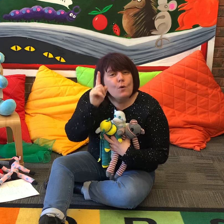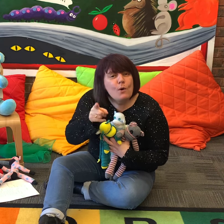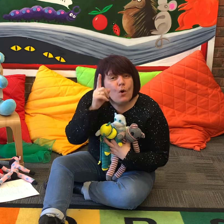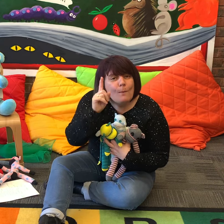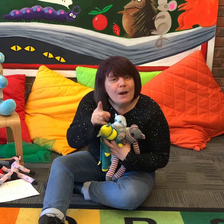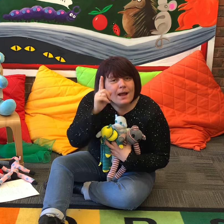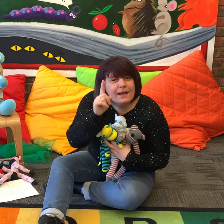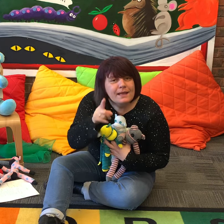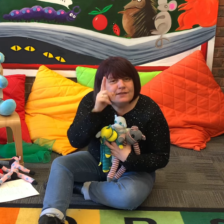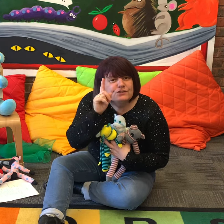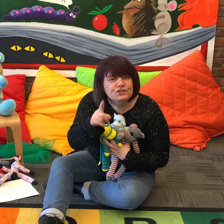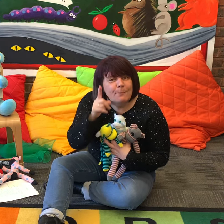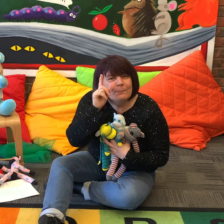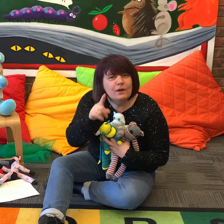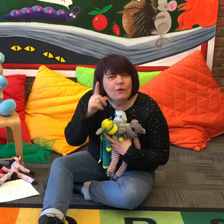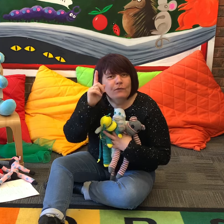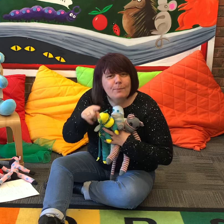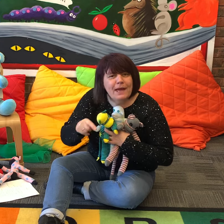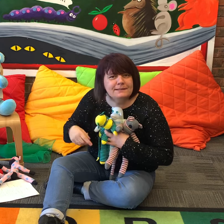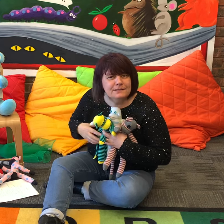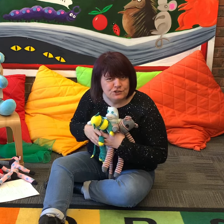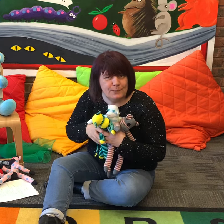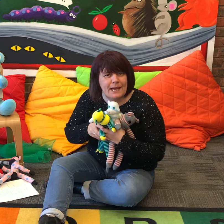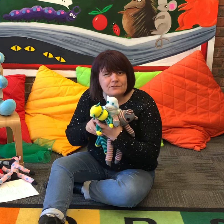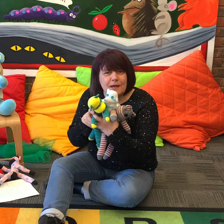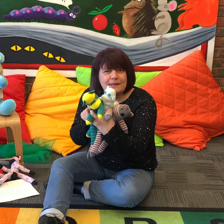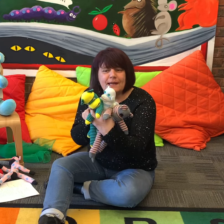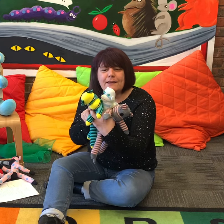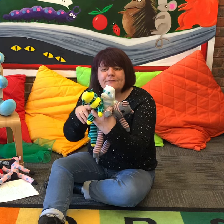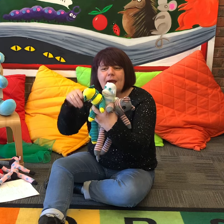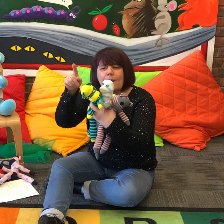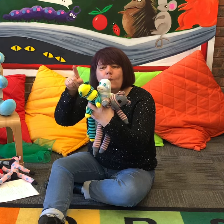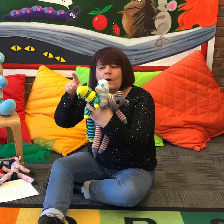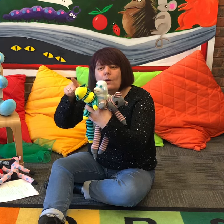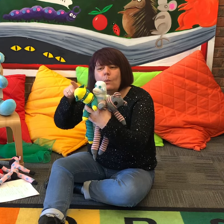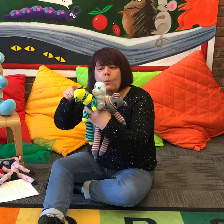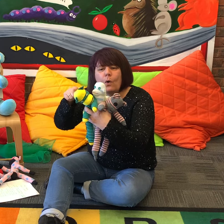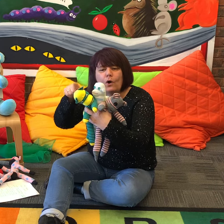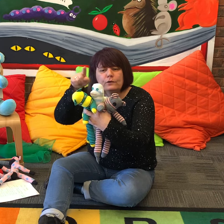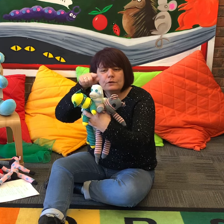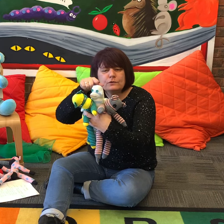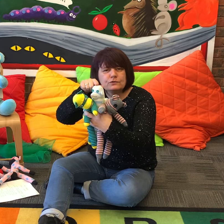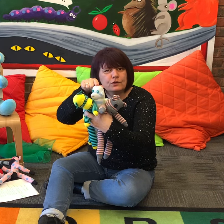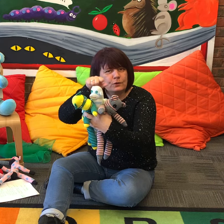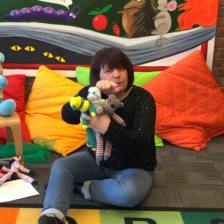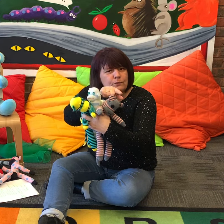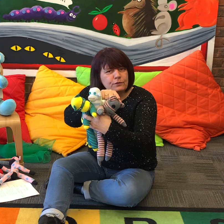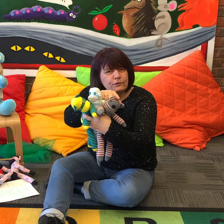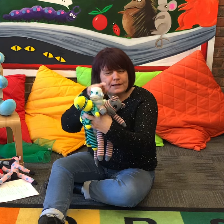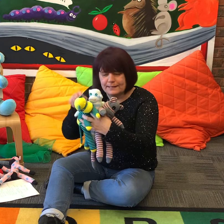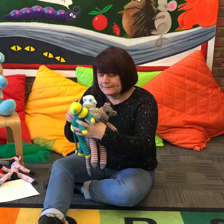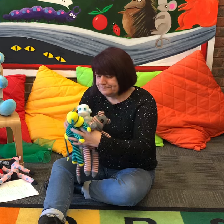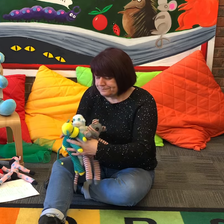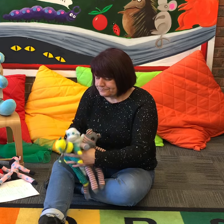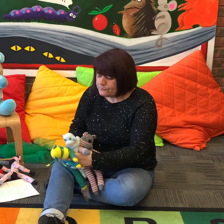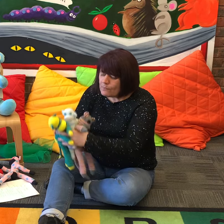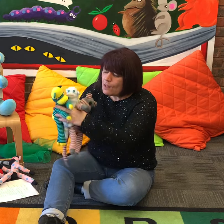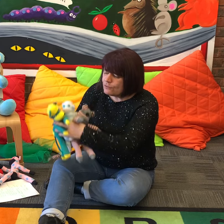more monkeys jumping on the bed. Shall we count how many are left now? One, two, three.